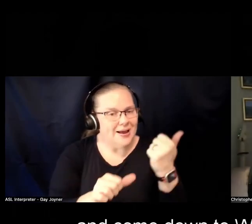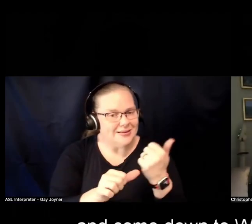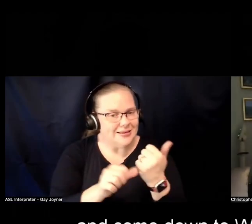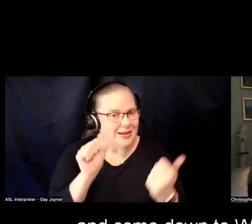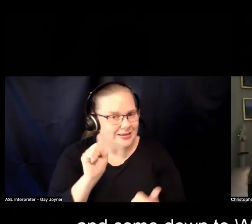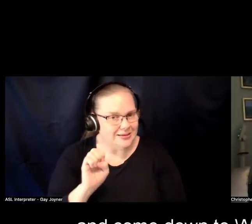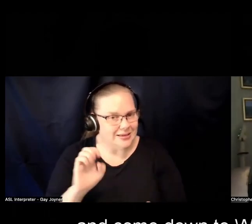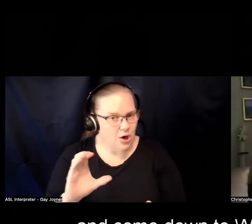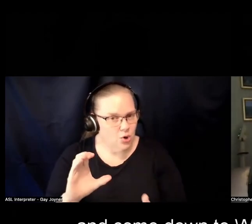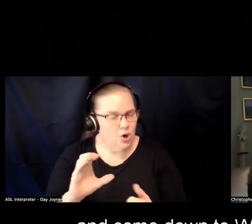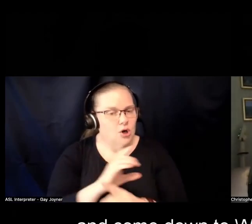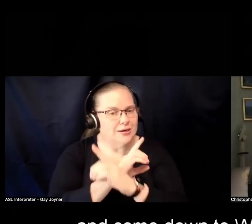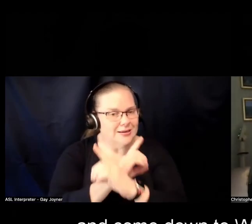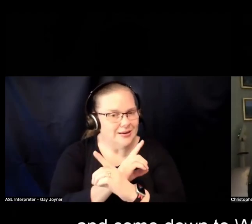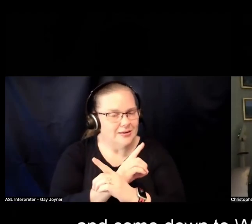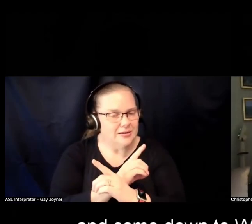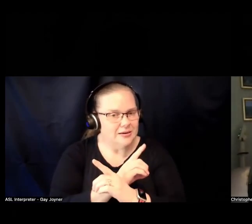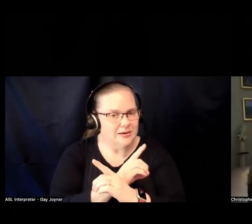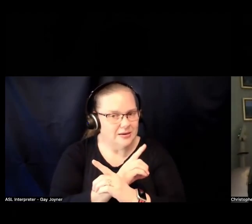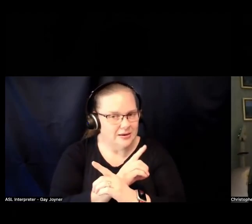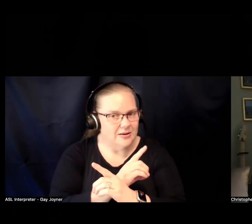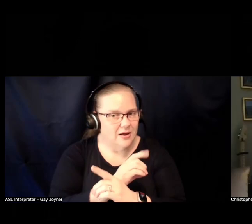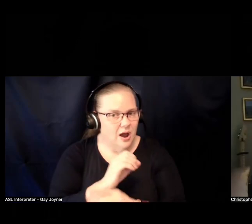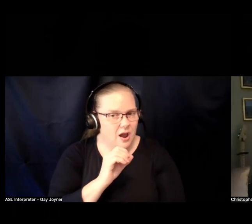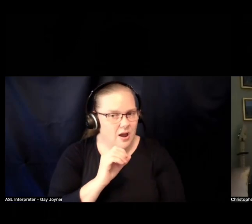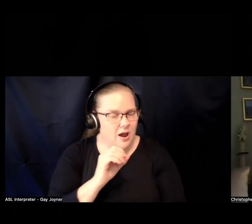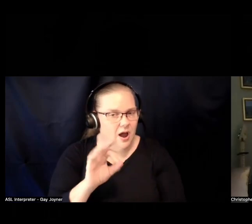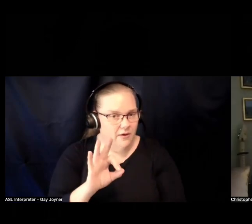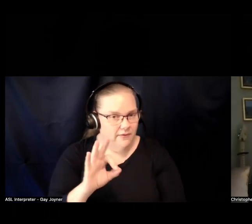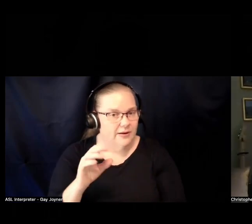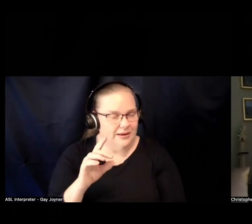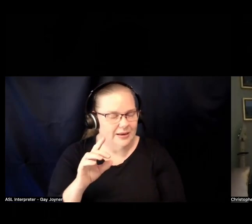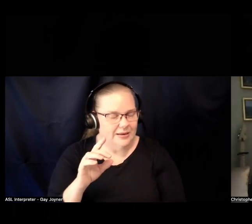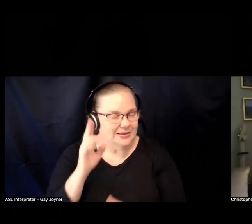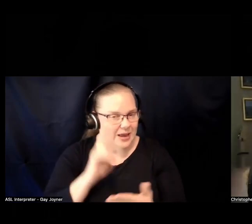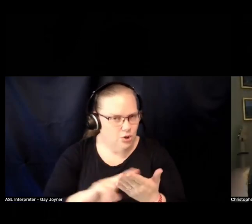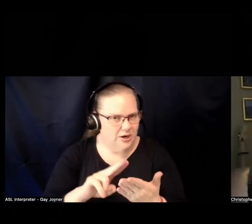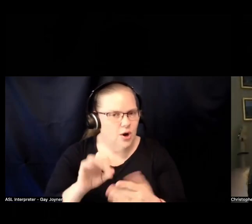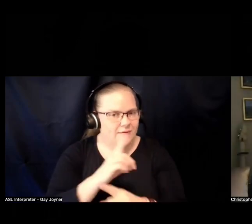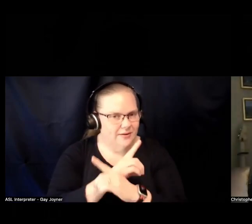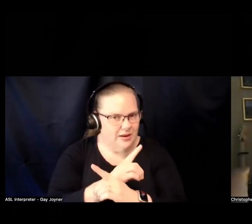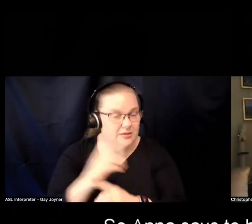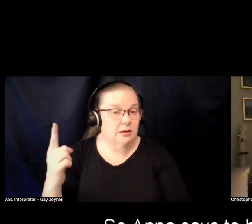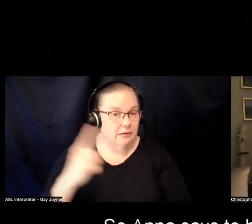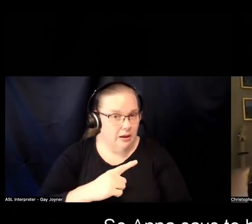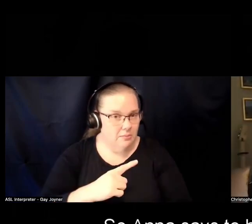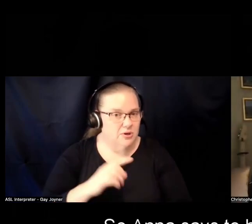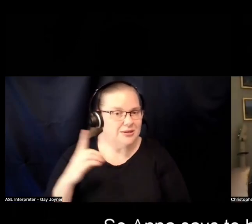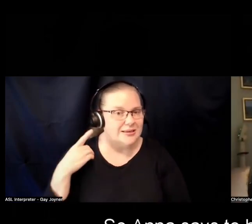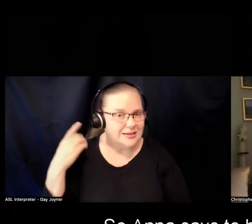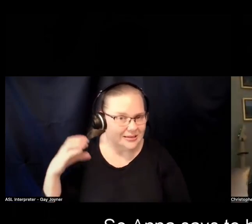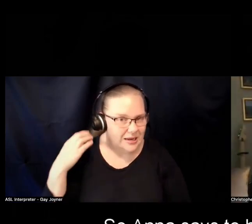down to Washington to the Pentagon to work with me as my number two?" This is during the Korean War, folks.